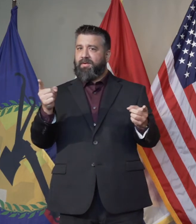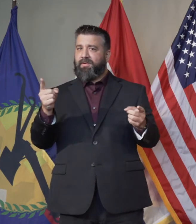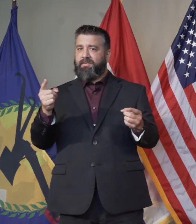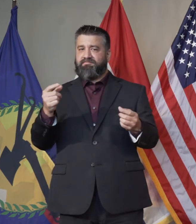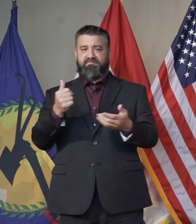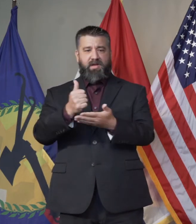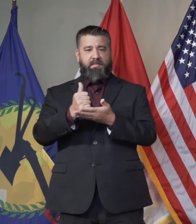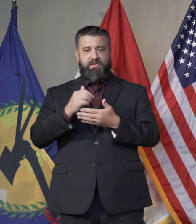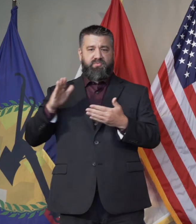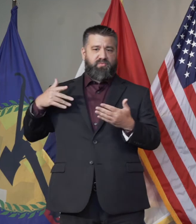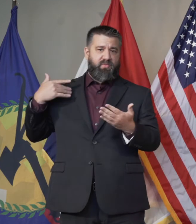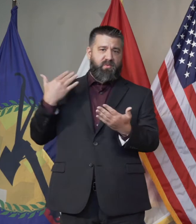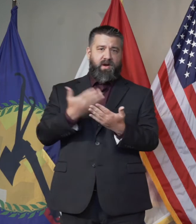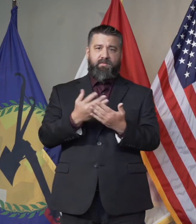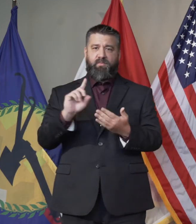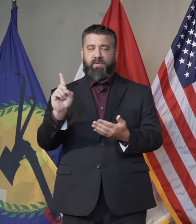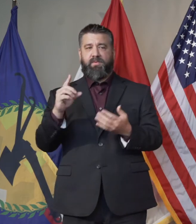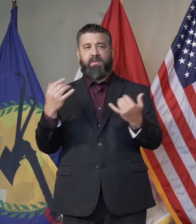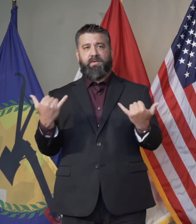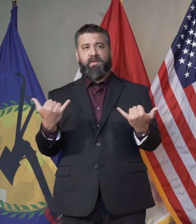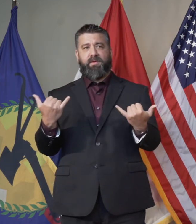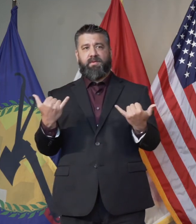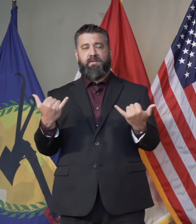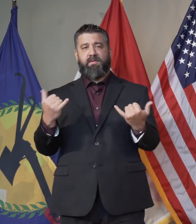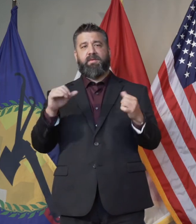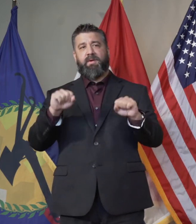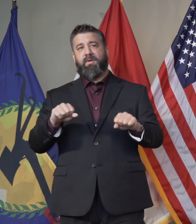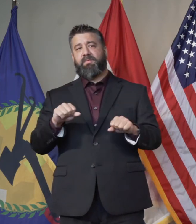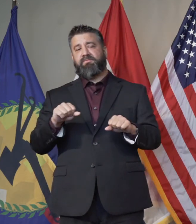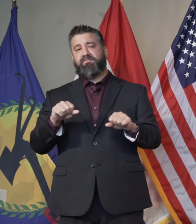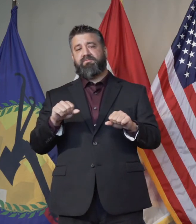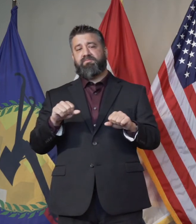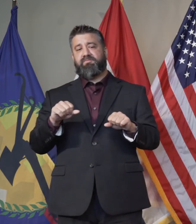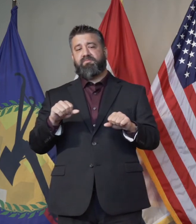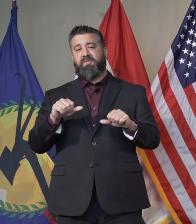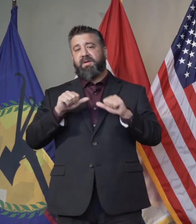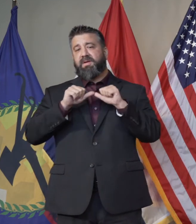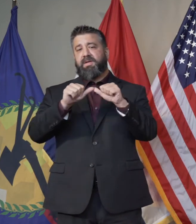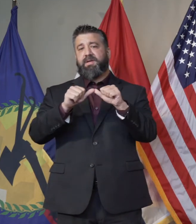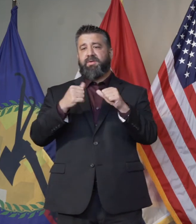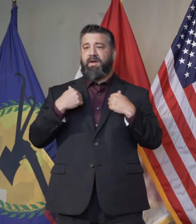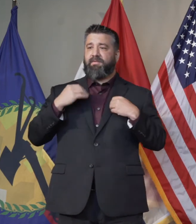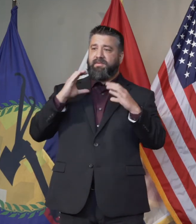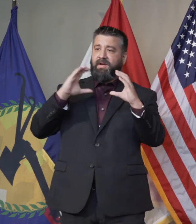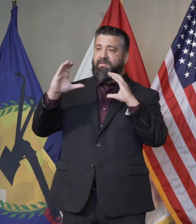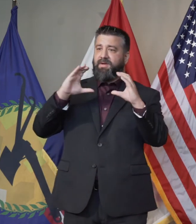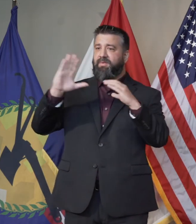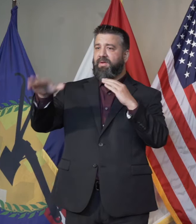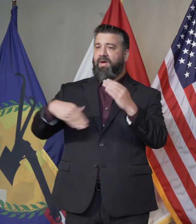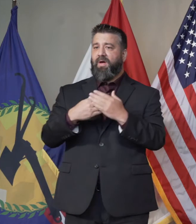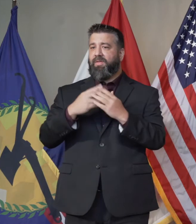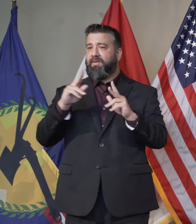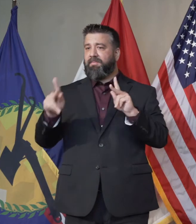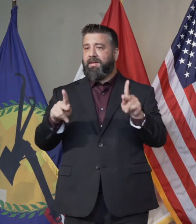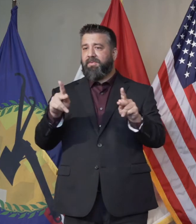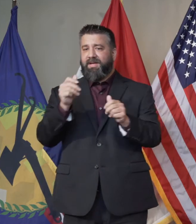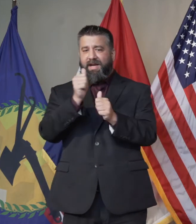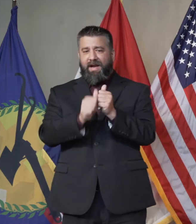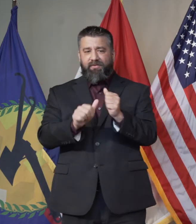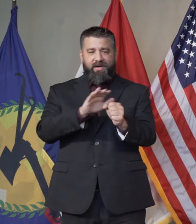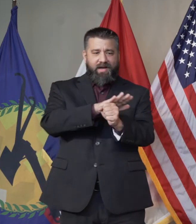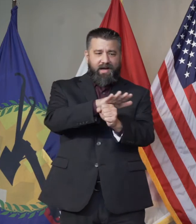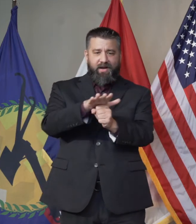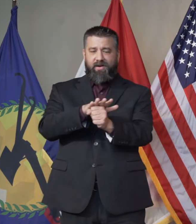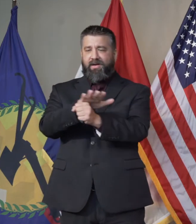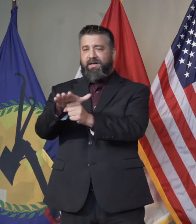today and put us in the position where we can continue to have conversations with all of the stakeholders in every sector, every